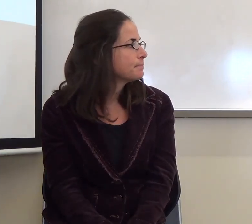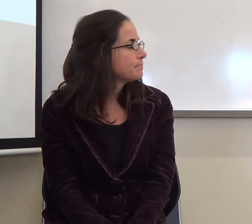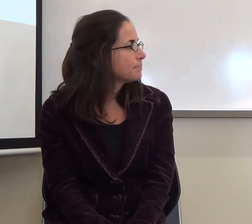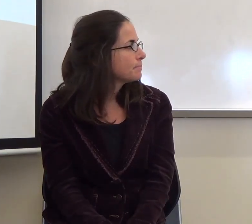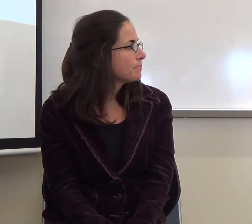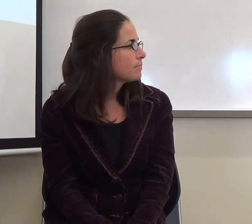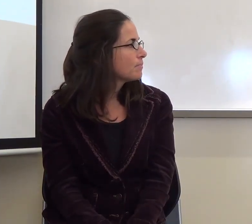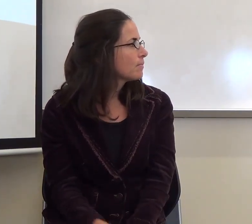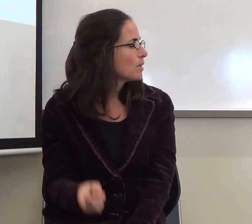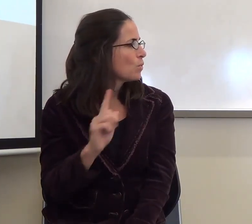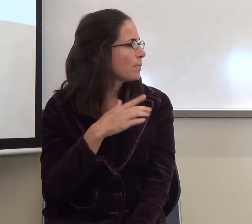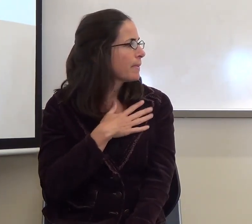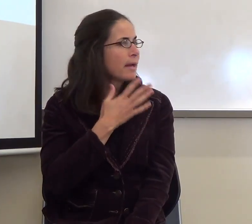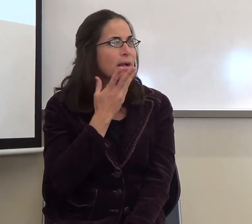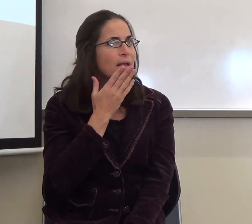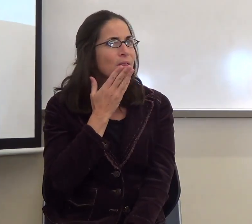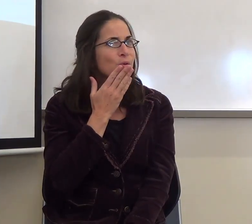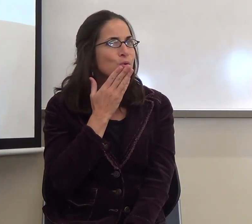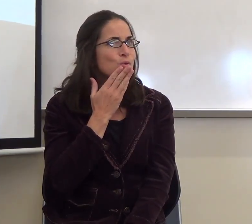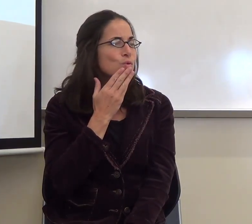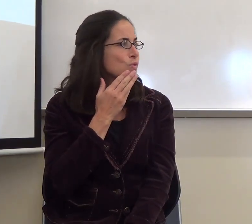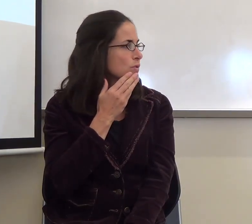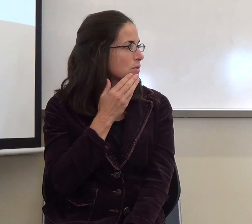colors, if I can find them. This is a thing.